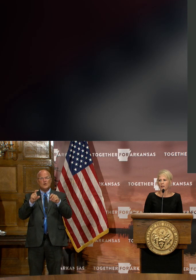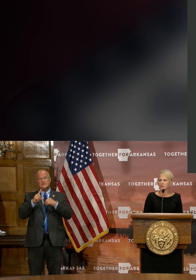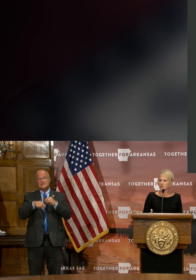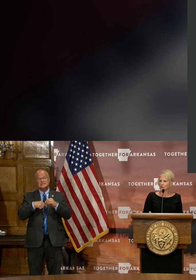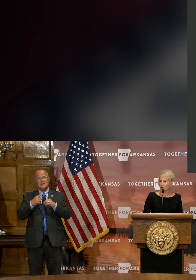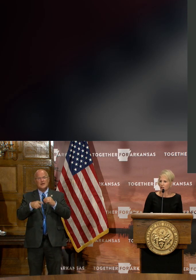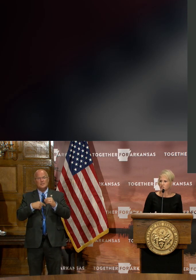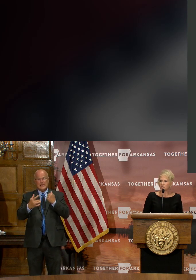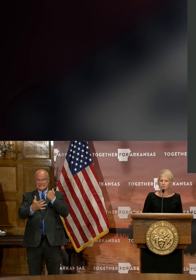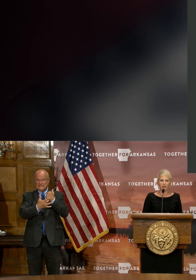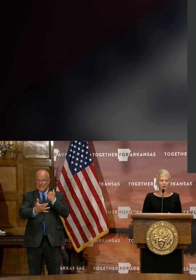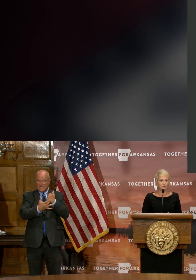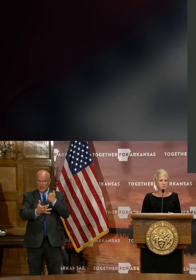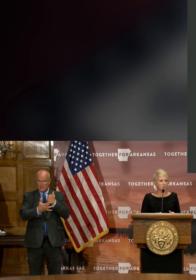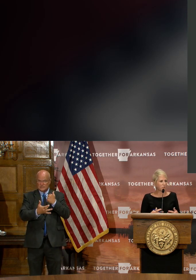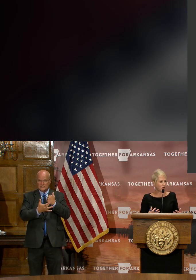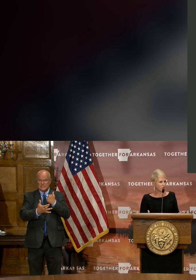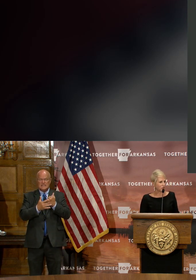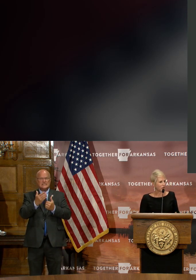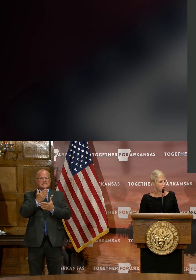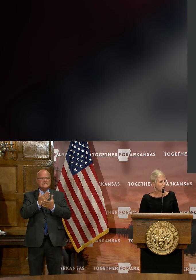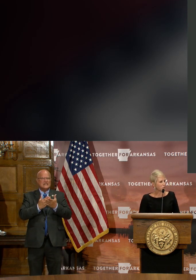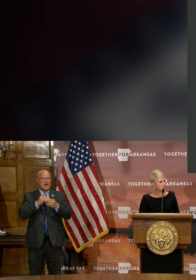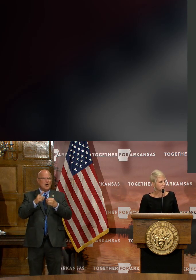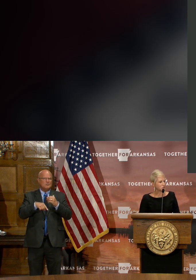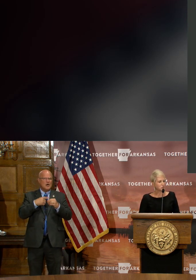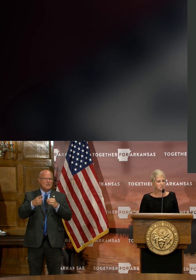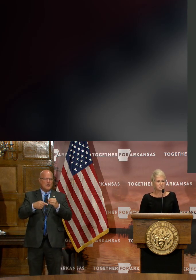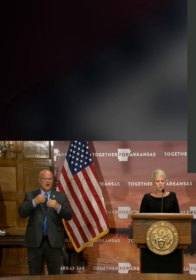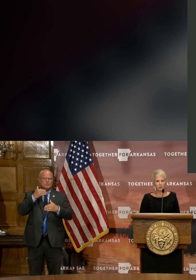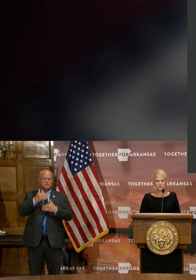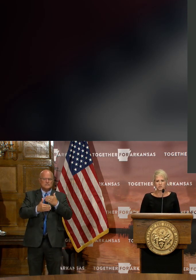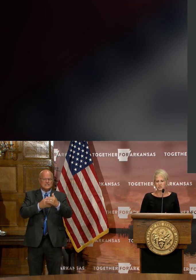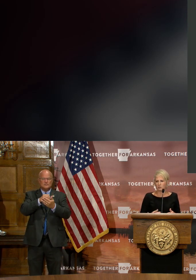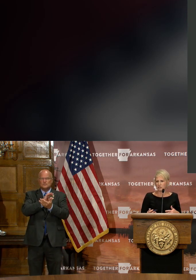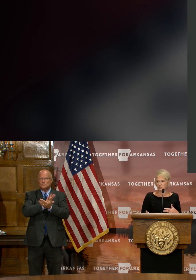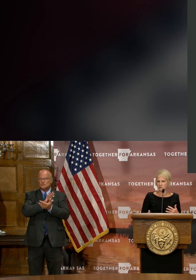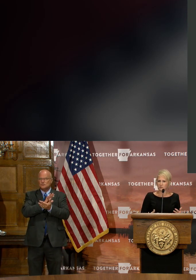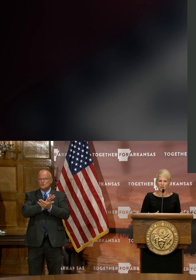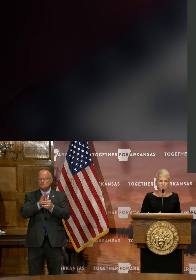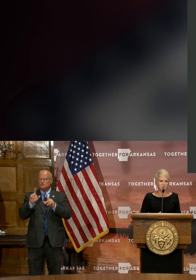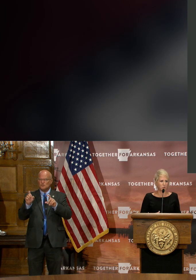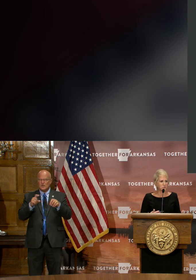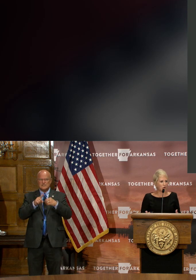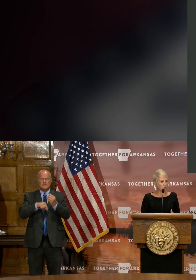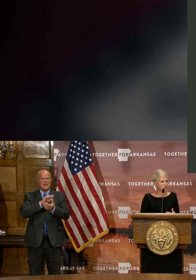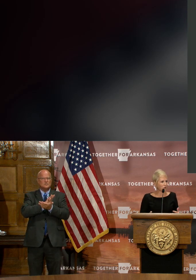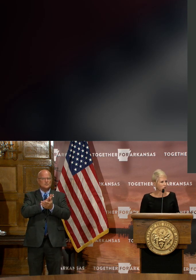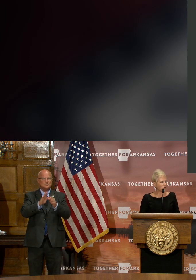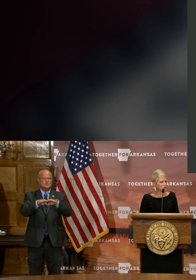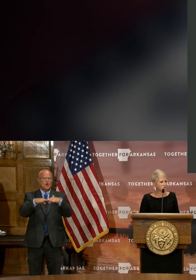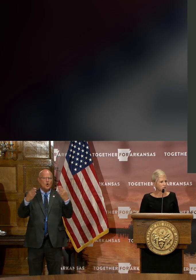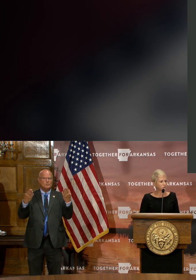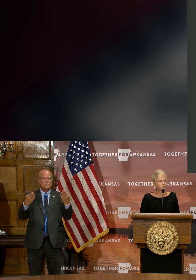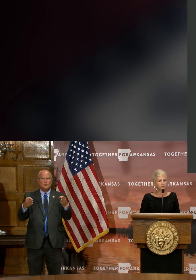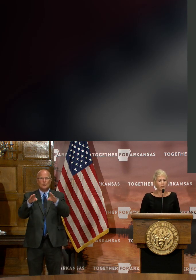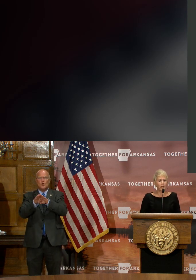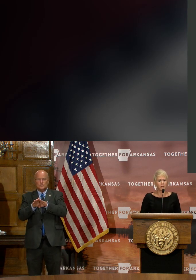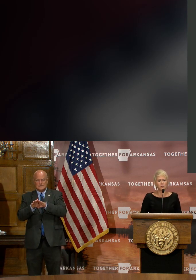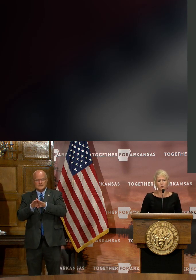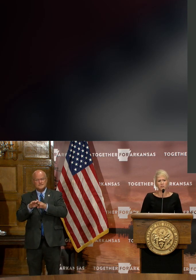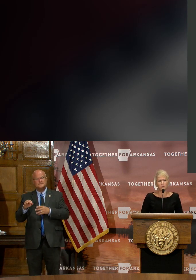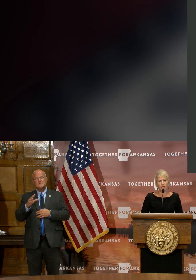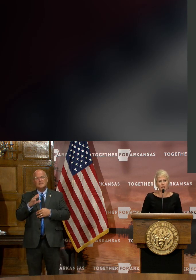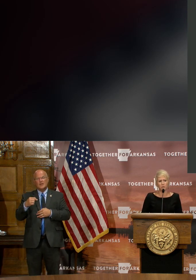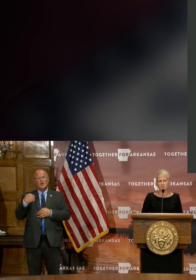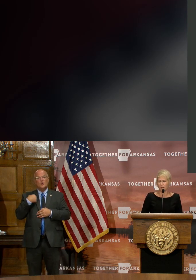about technology, some about procedures in schools, just questions about schools opening or closing.